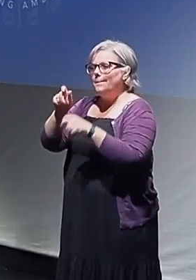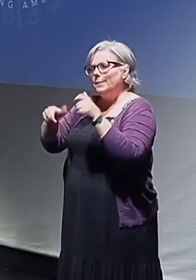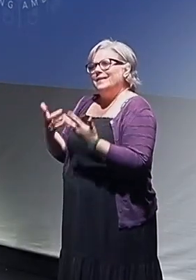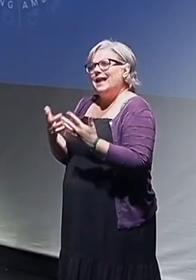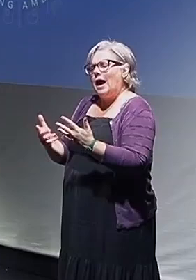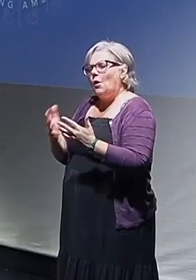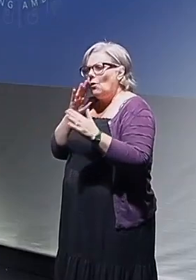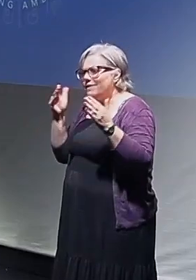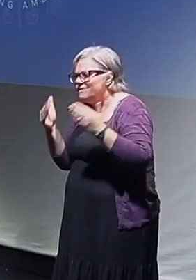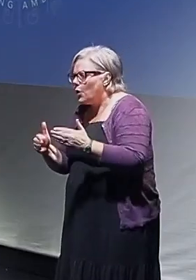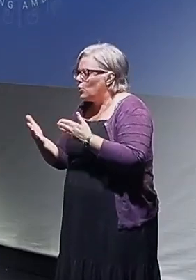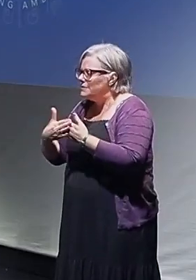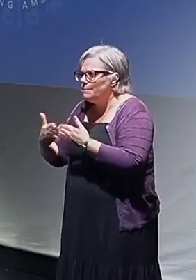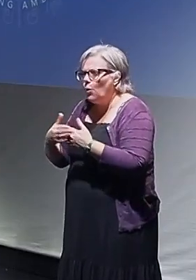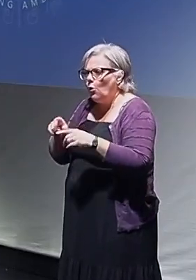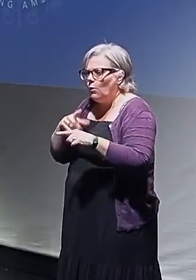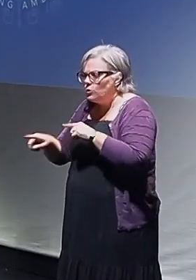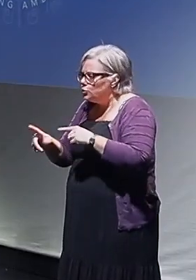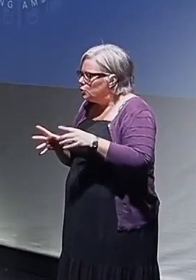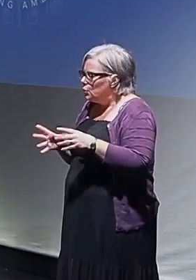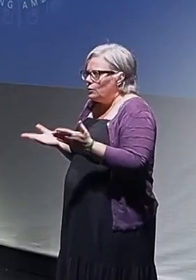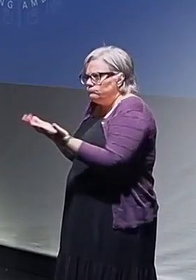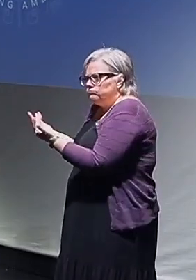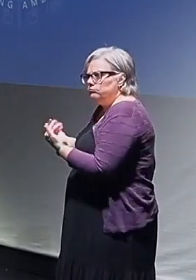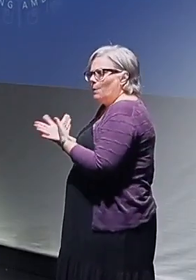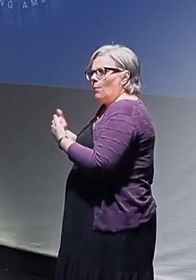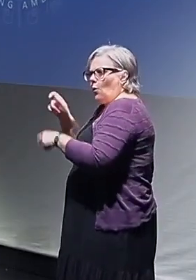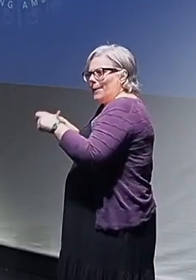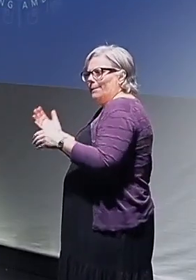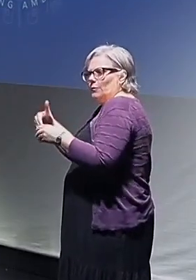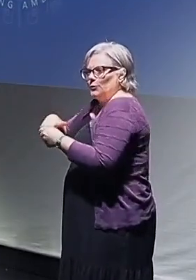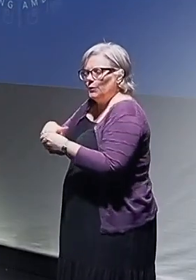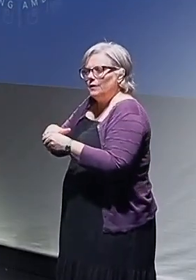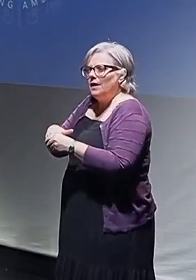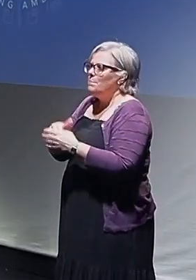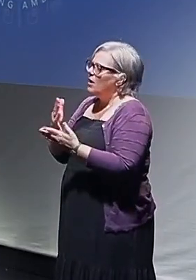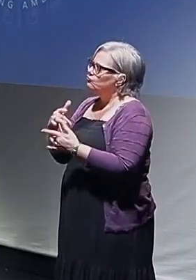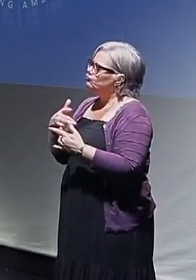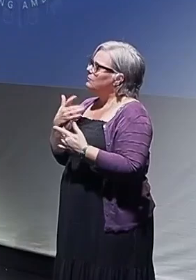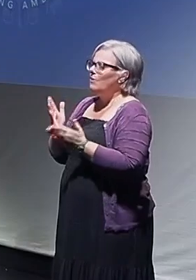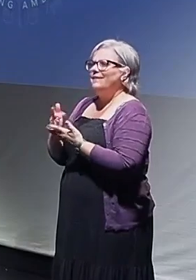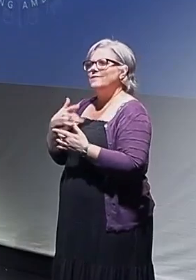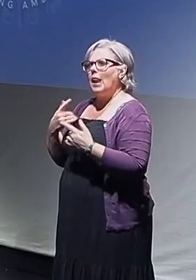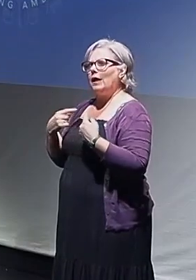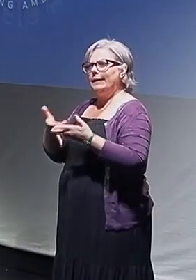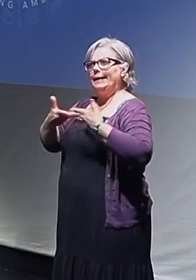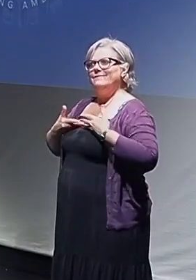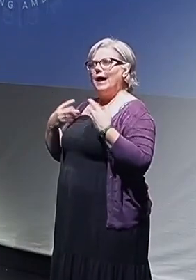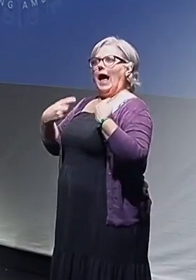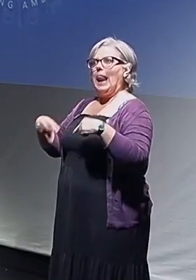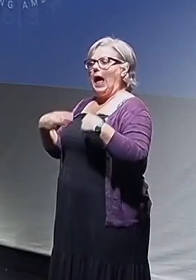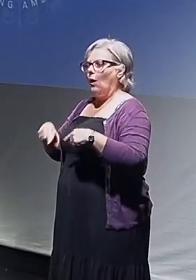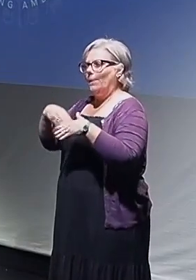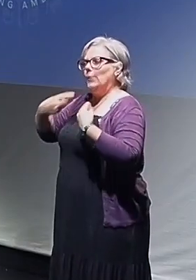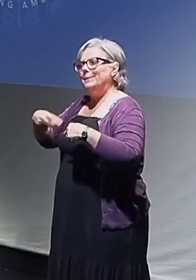on, you know, inclusion. That's the thing, is just being allowed or feeling like it. But, you know, people are still